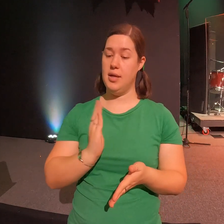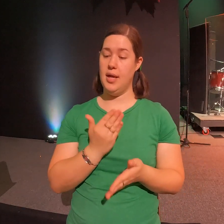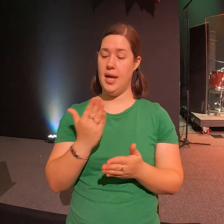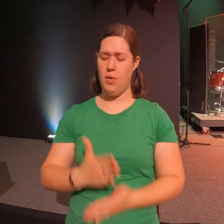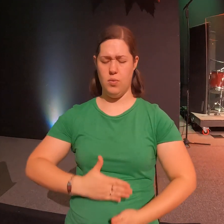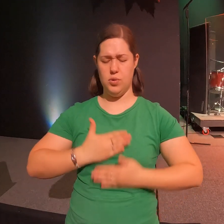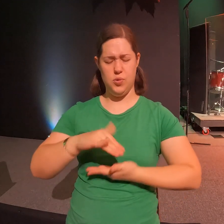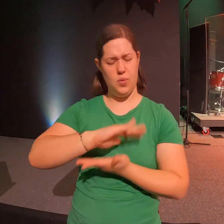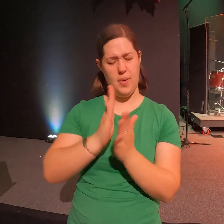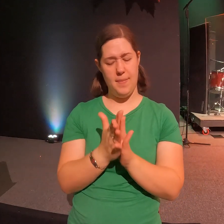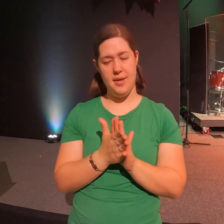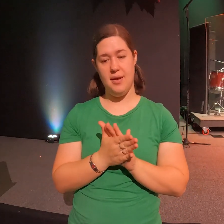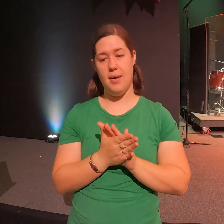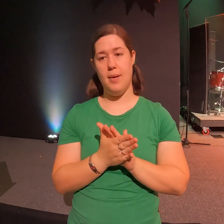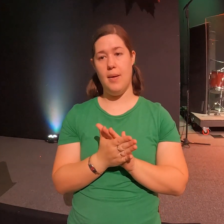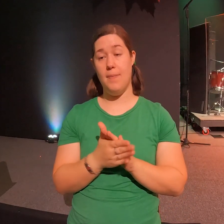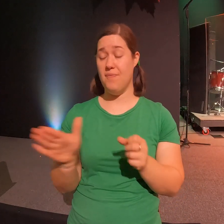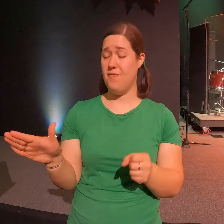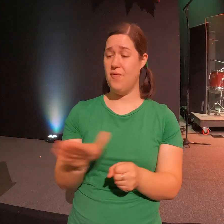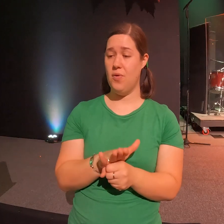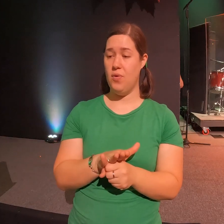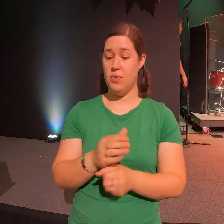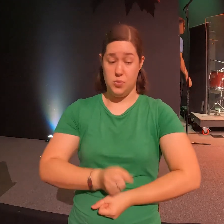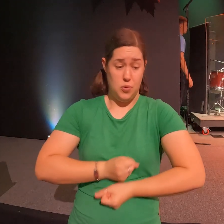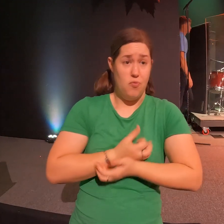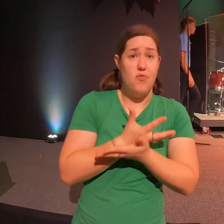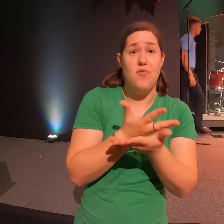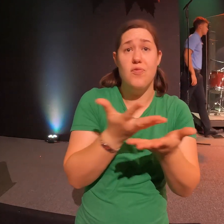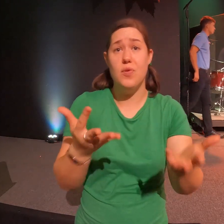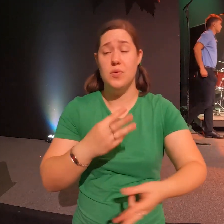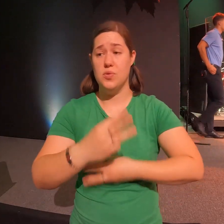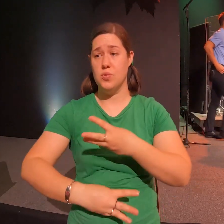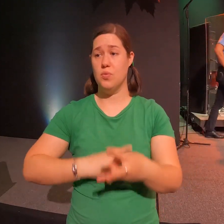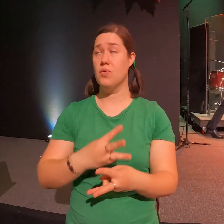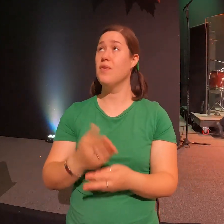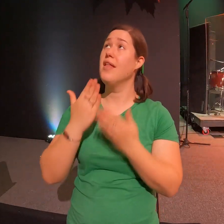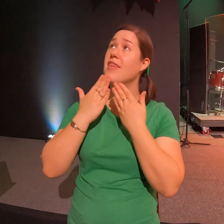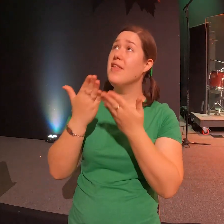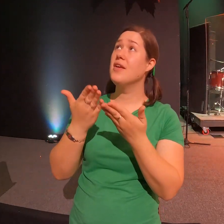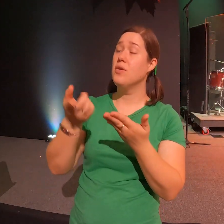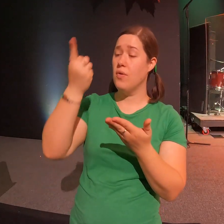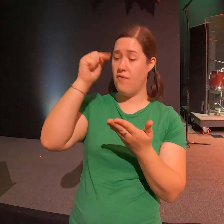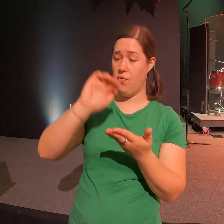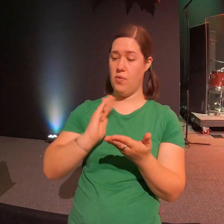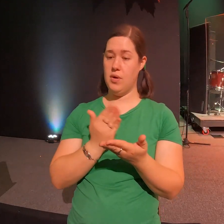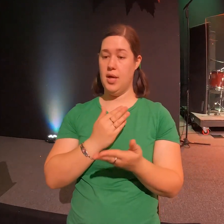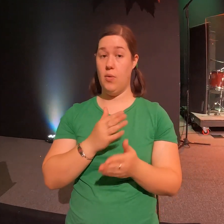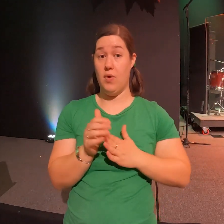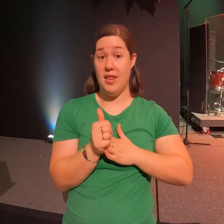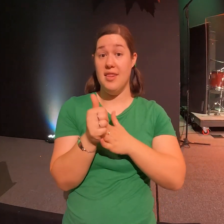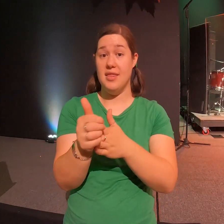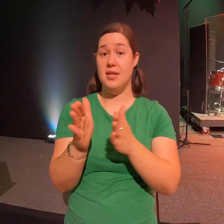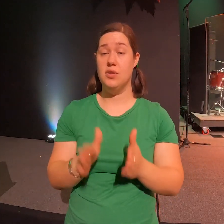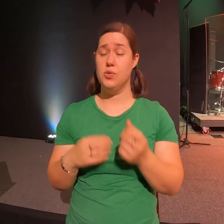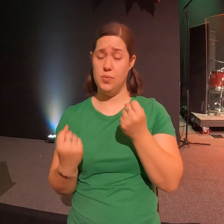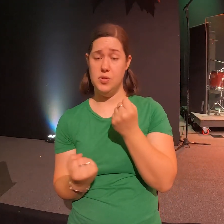And thank you for leaders whom we support today through our World Communion Sunday